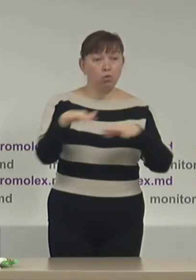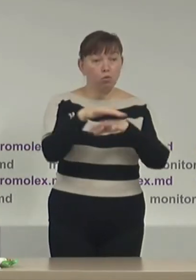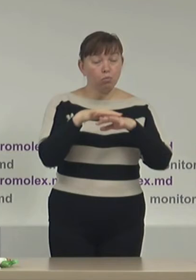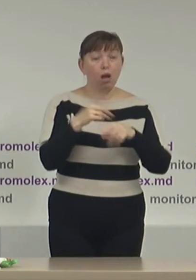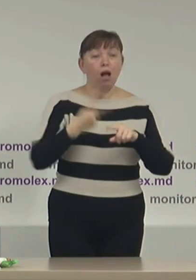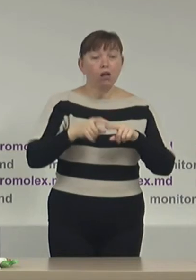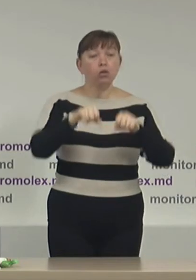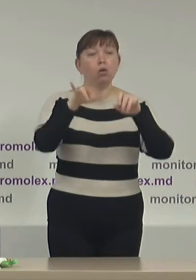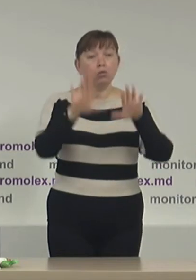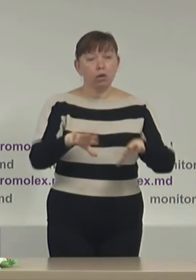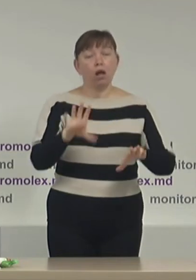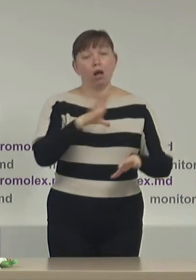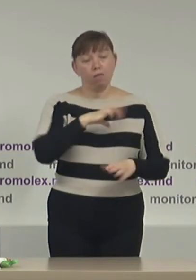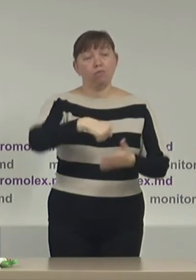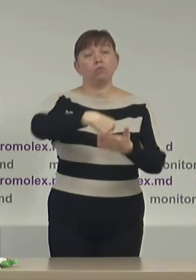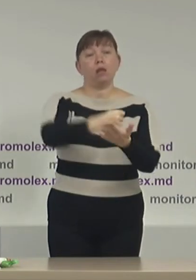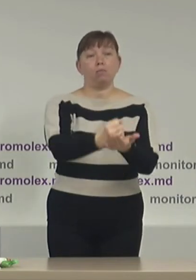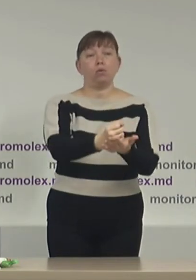before that